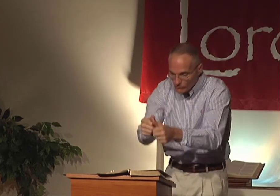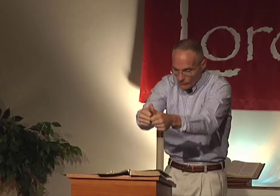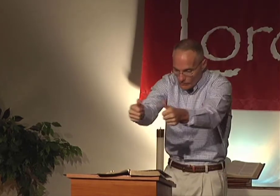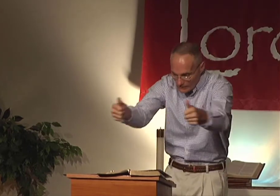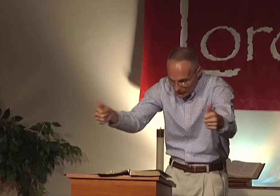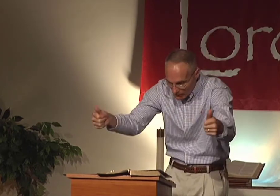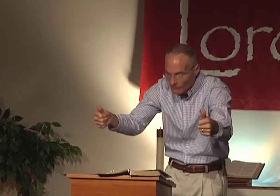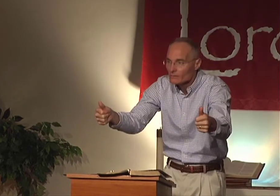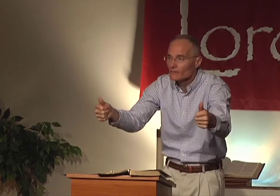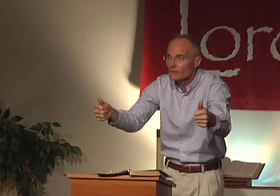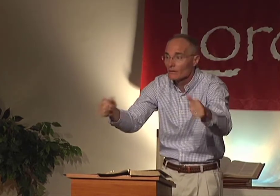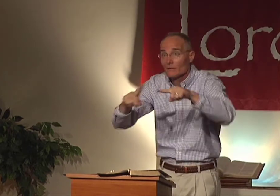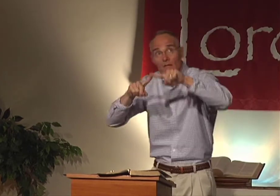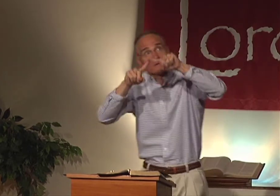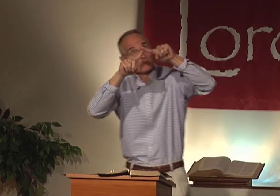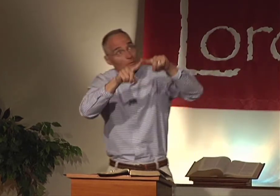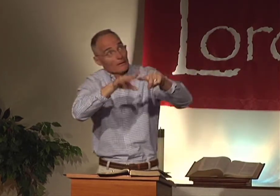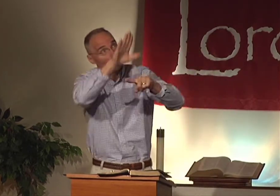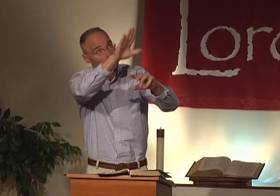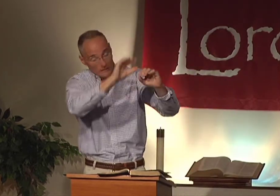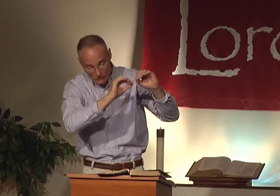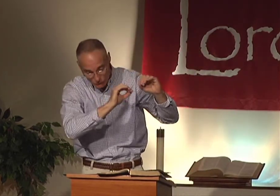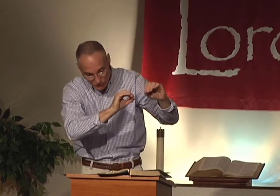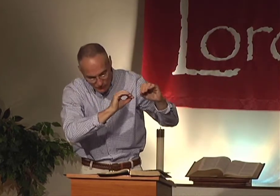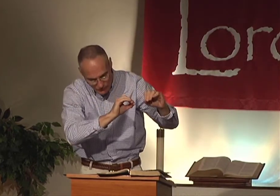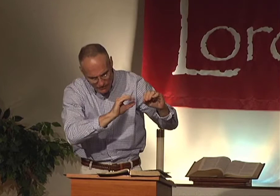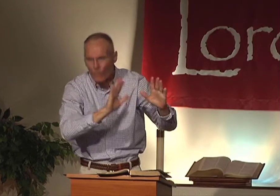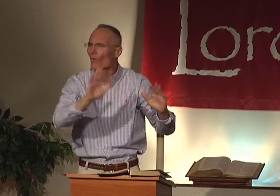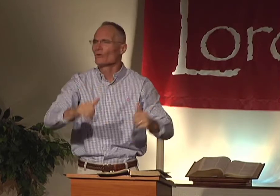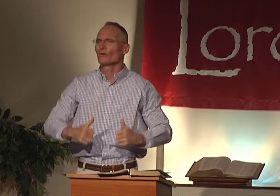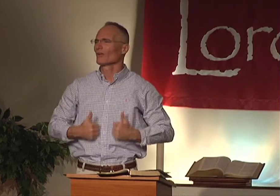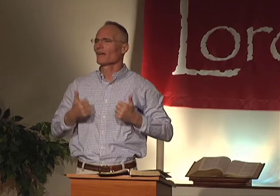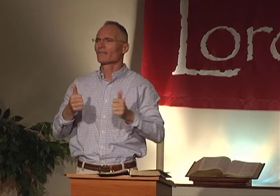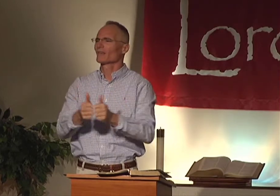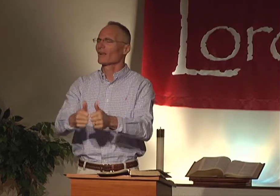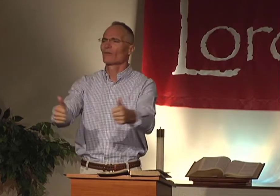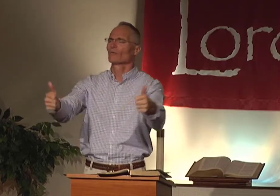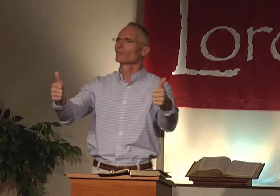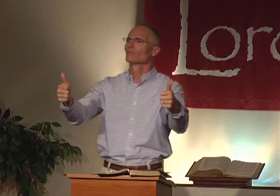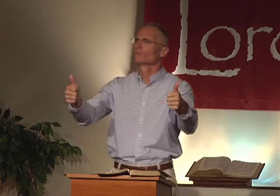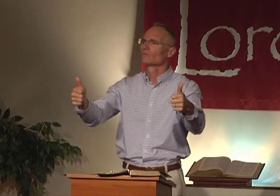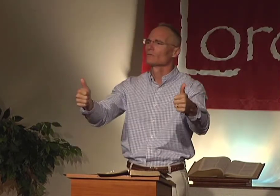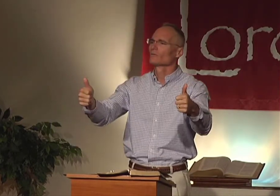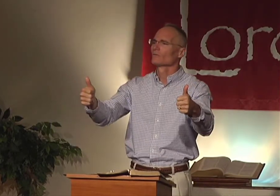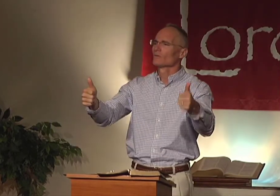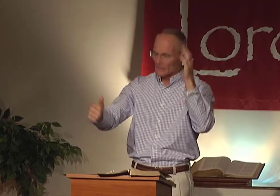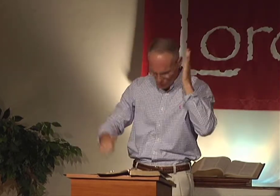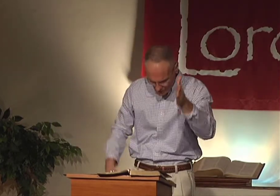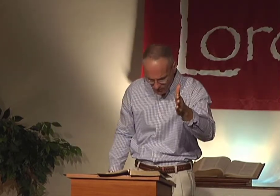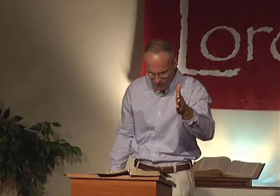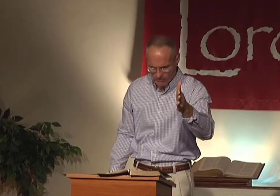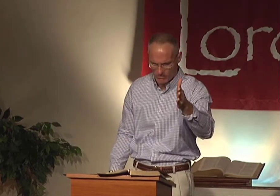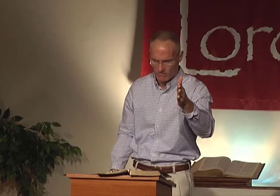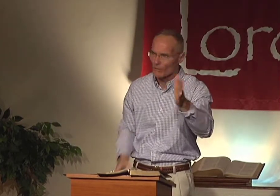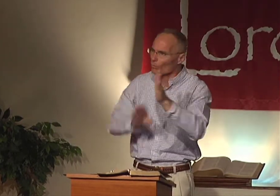So humble yourselves, rely on his teachings, and your life together will be good. It will